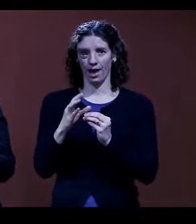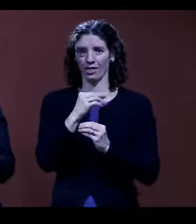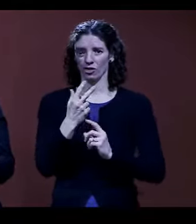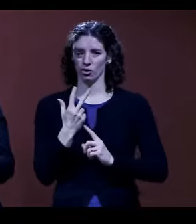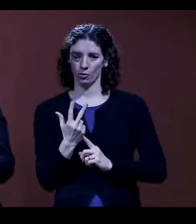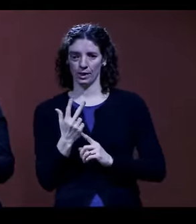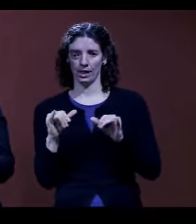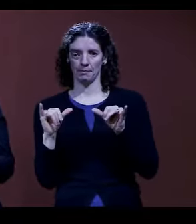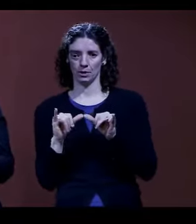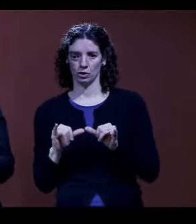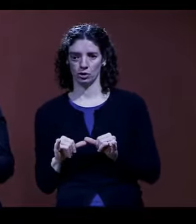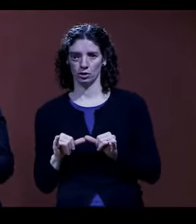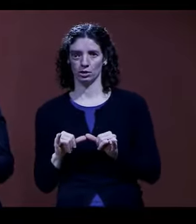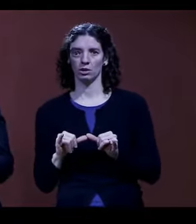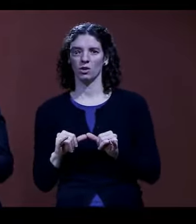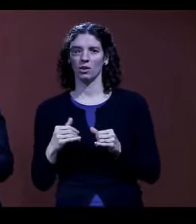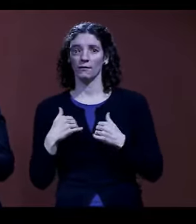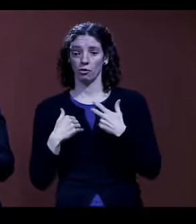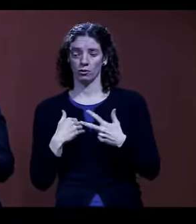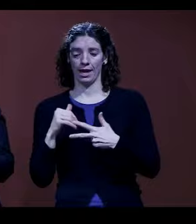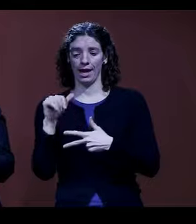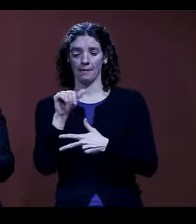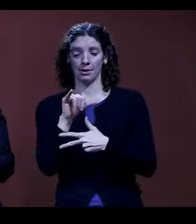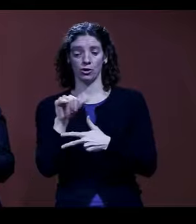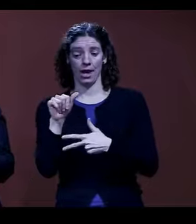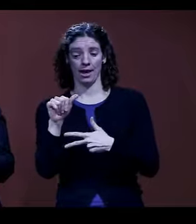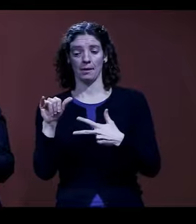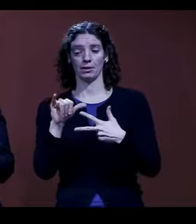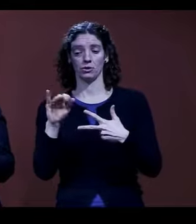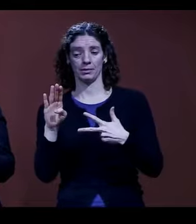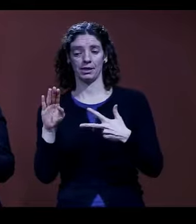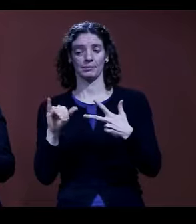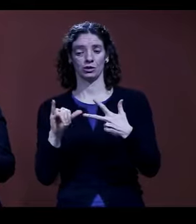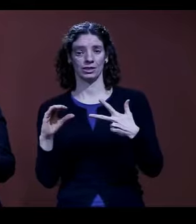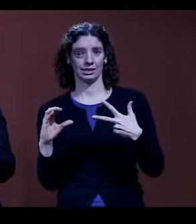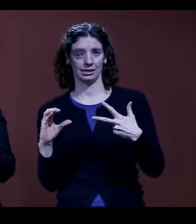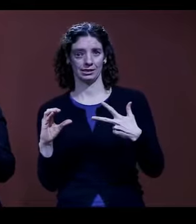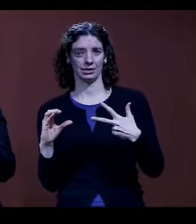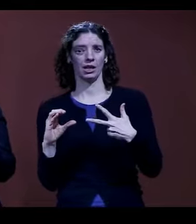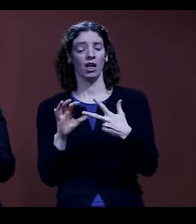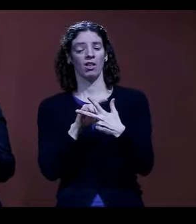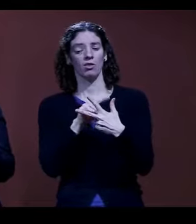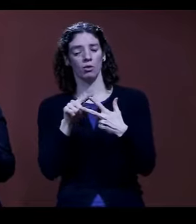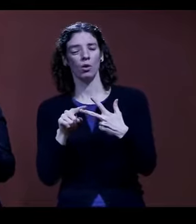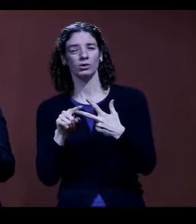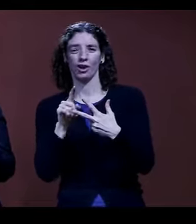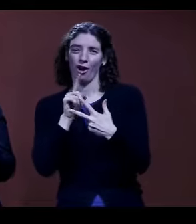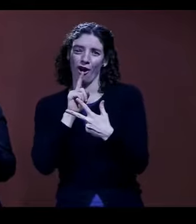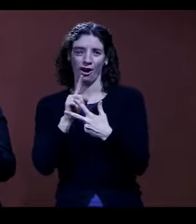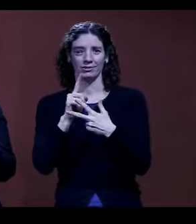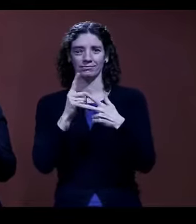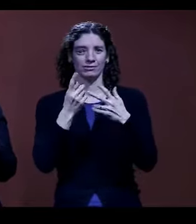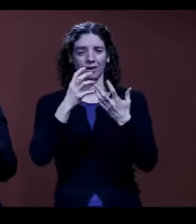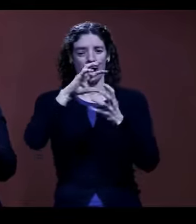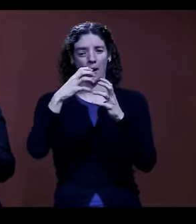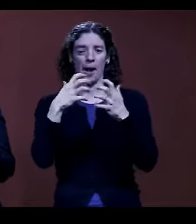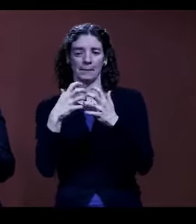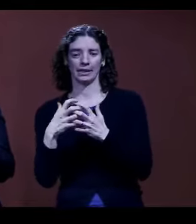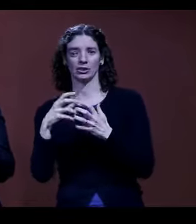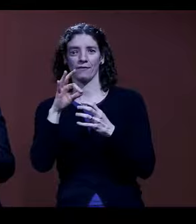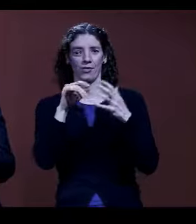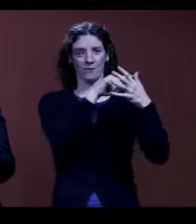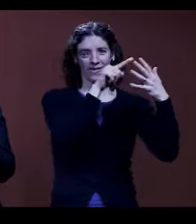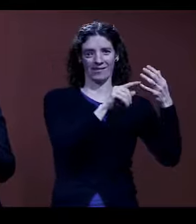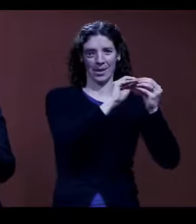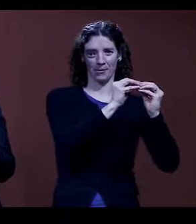measures. So they have a measure A, B, and C. Measures A, B, and C really are just a combination of the 5 numbers. For